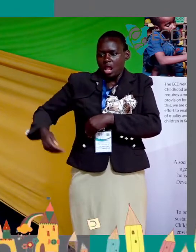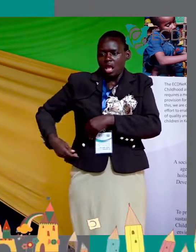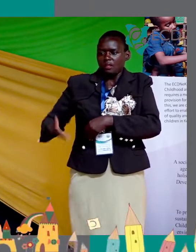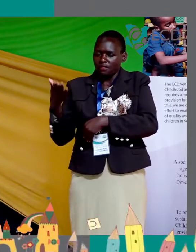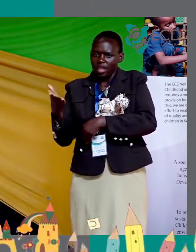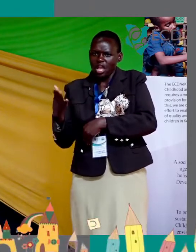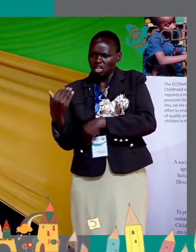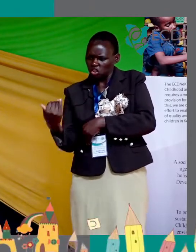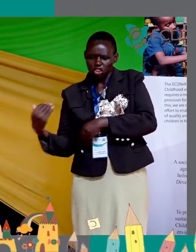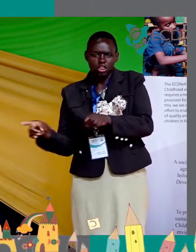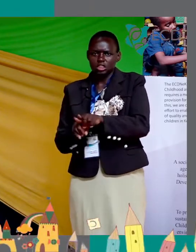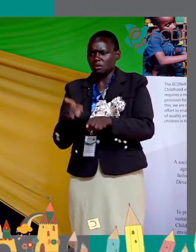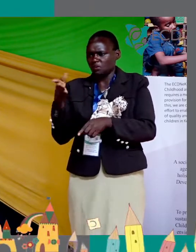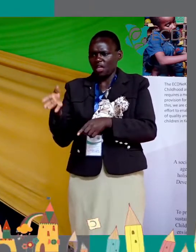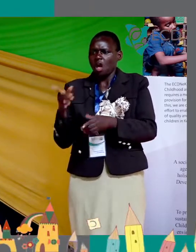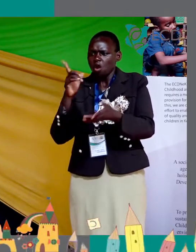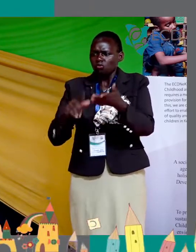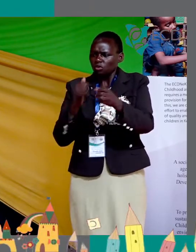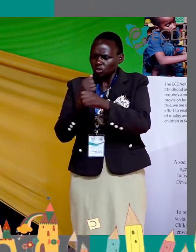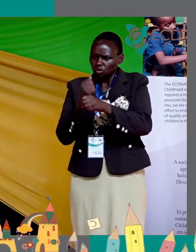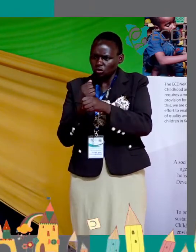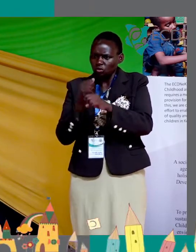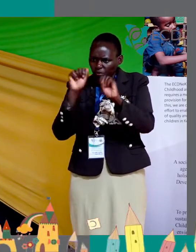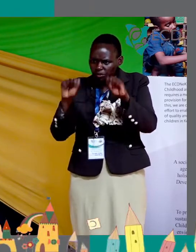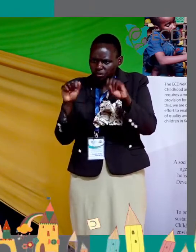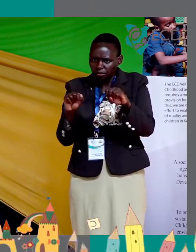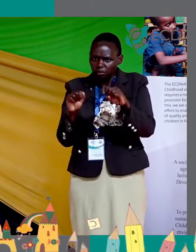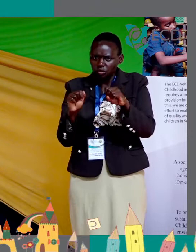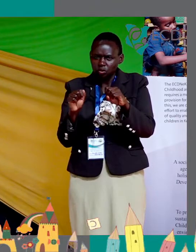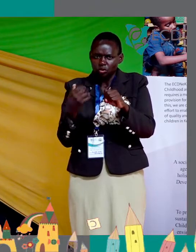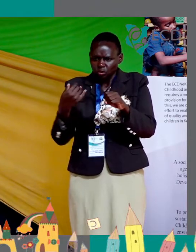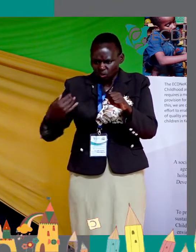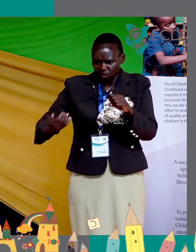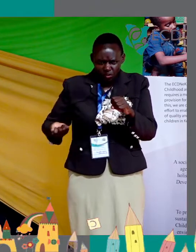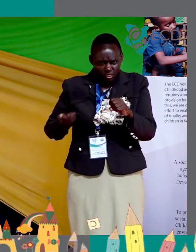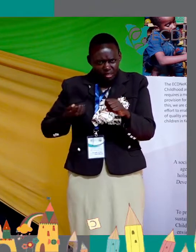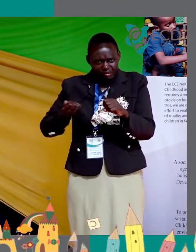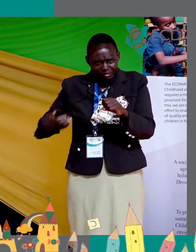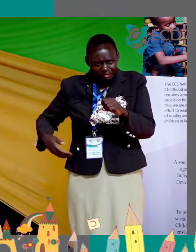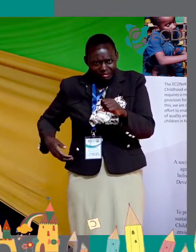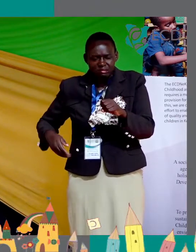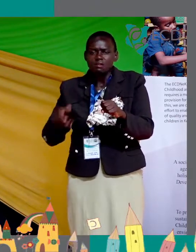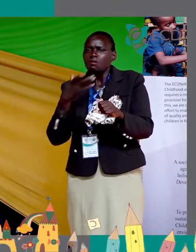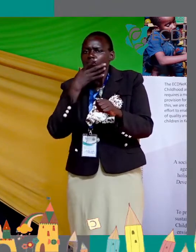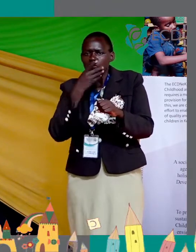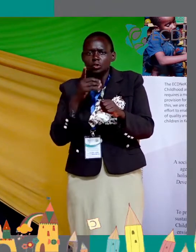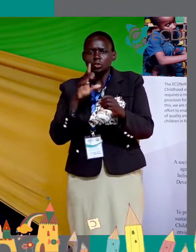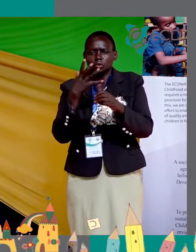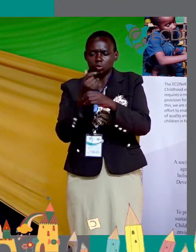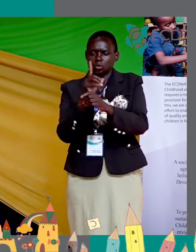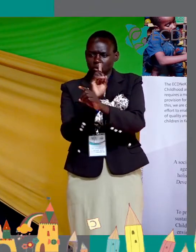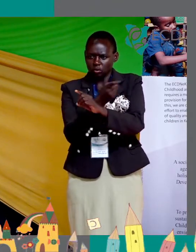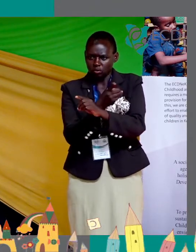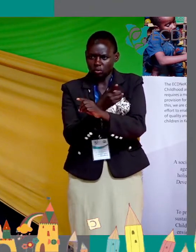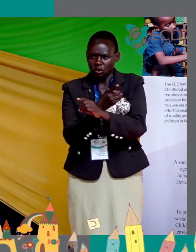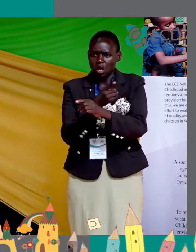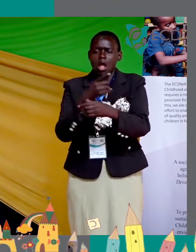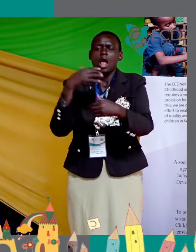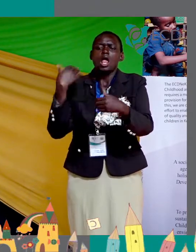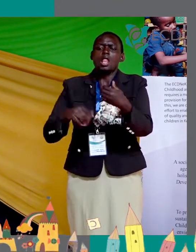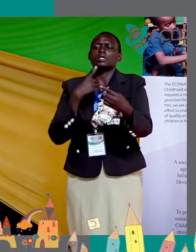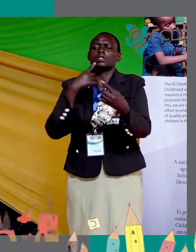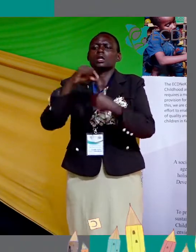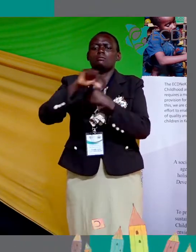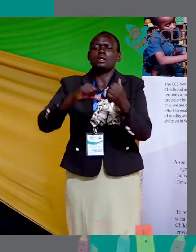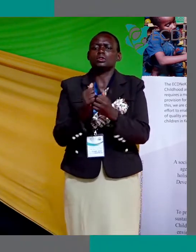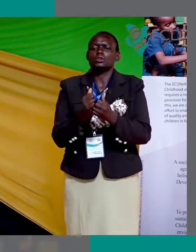neighborhood, there are children. What is it that you can do to this young girl, to this young boy, to make a difference. The last one I want to